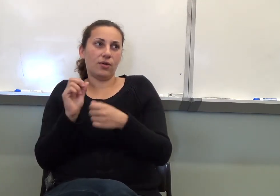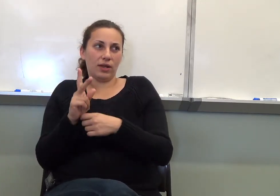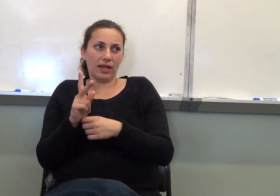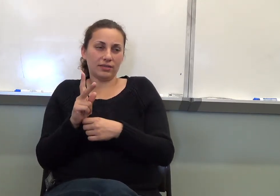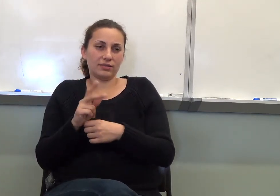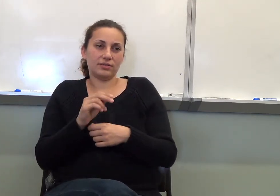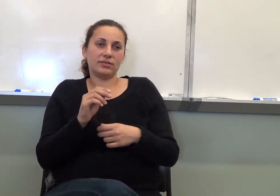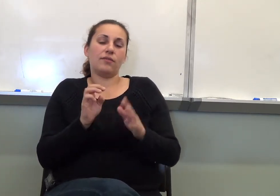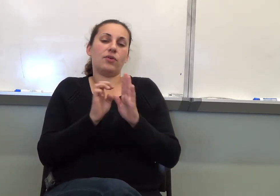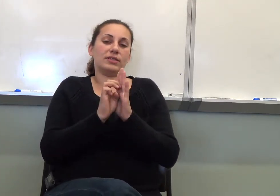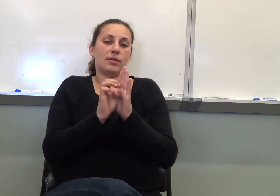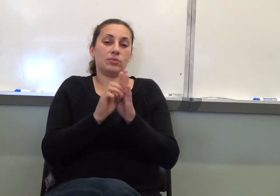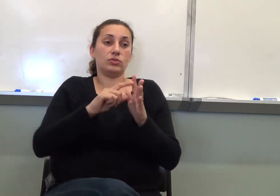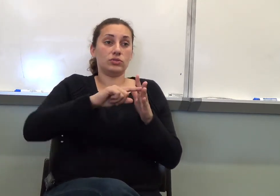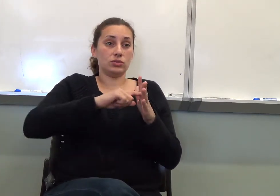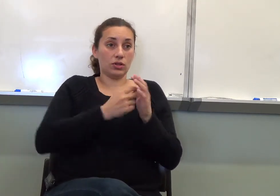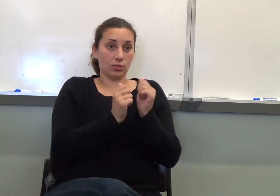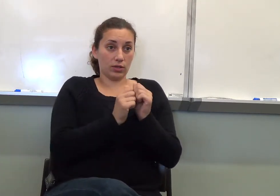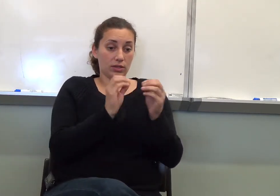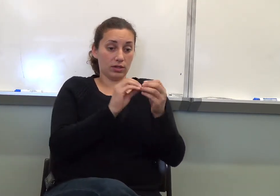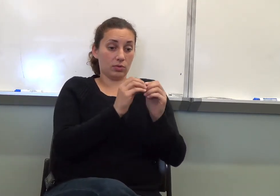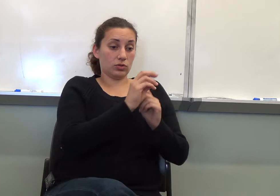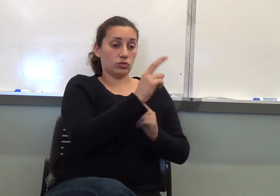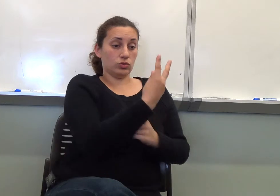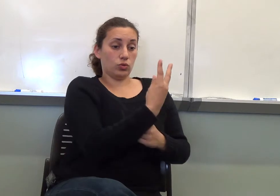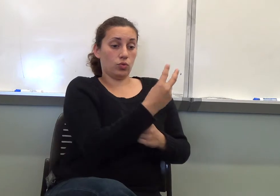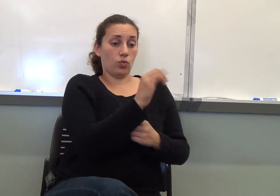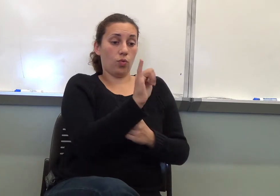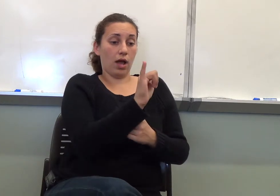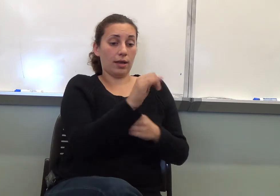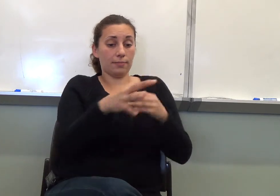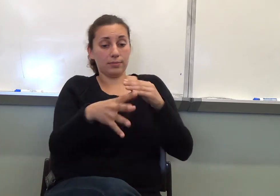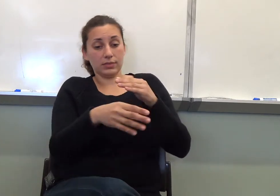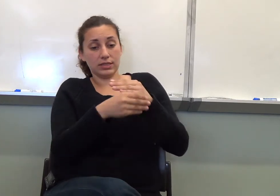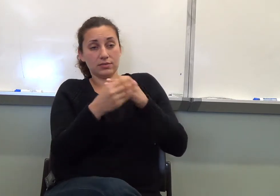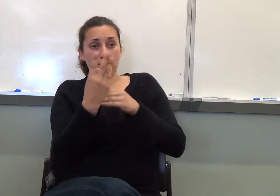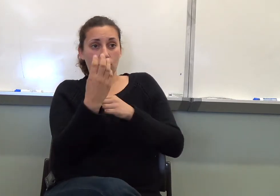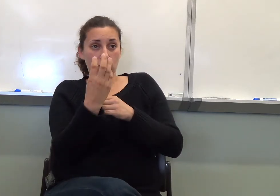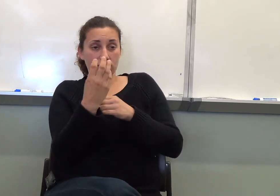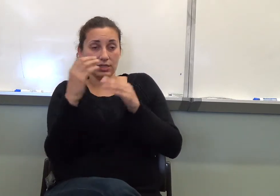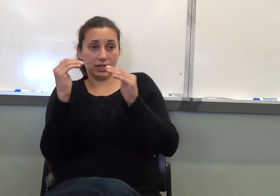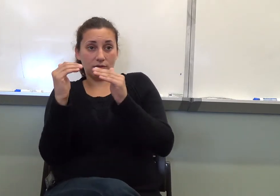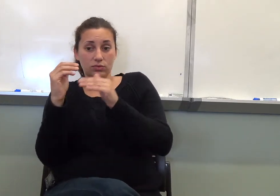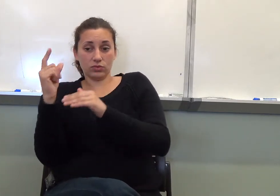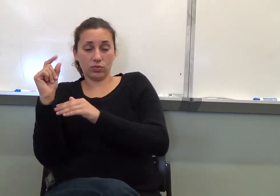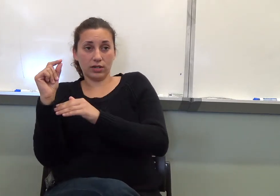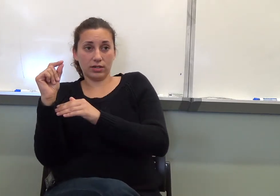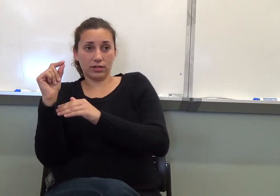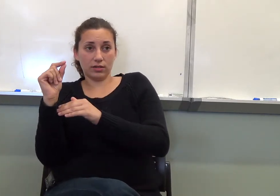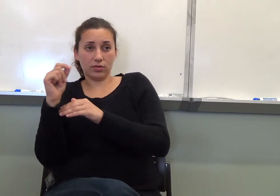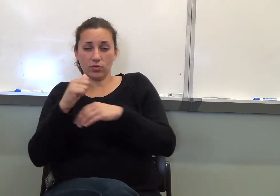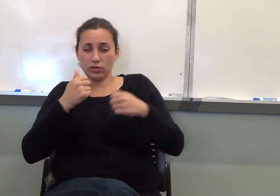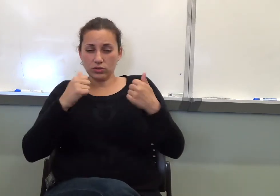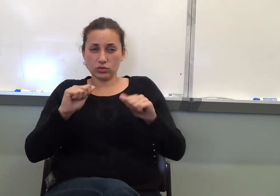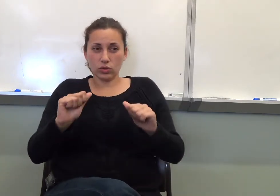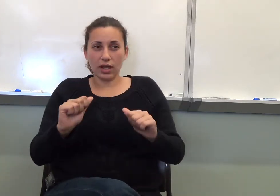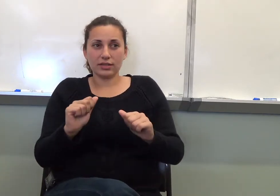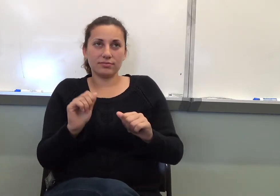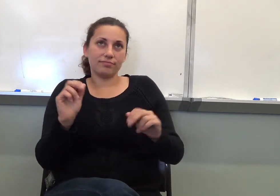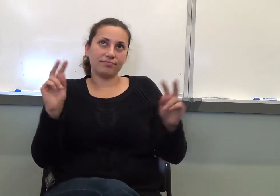start out with something like this, 2y plus 14 equals 20, we're going to massage this thing mathematically and get it into a